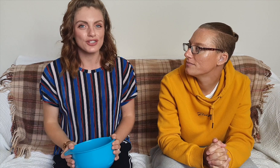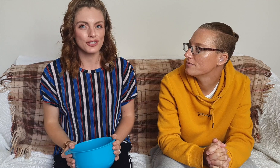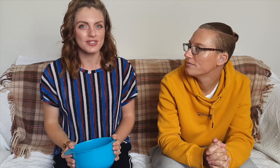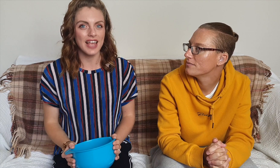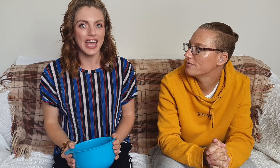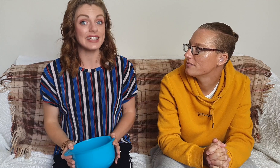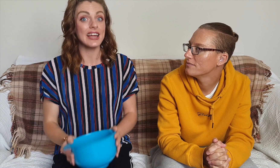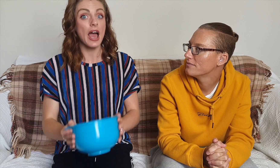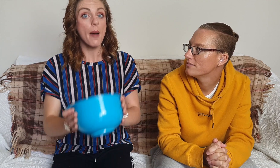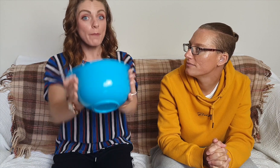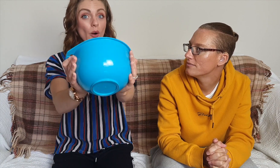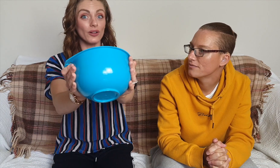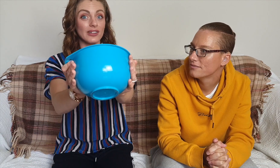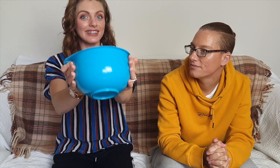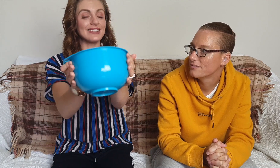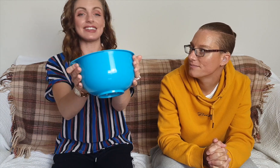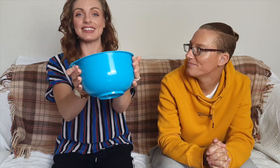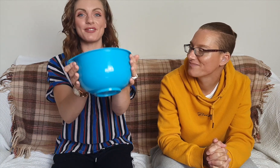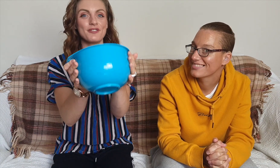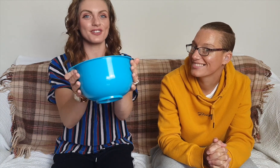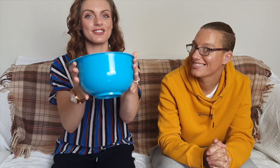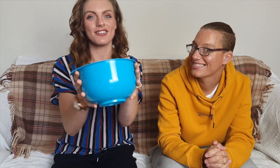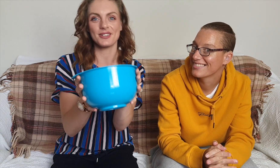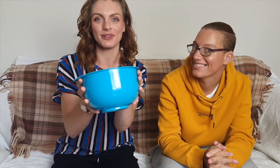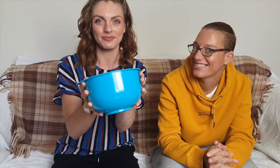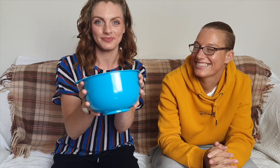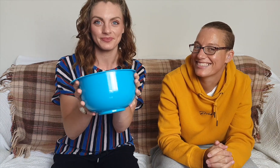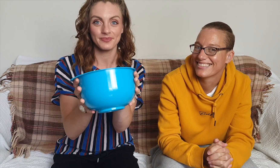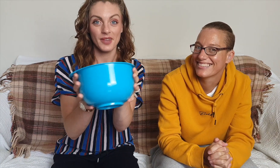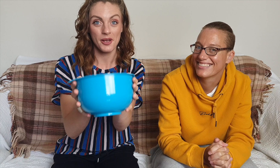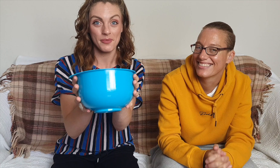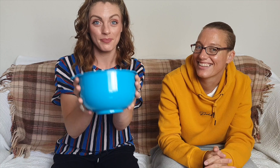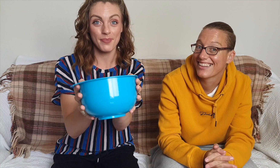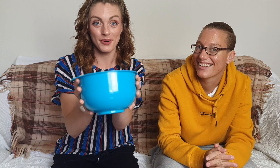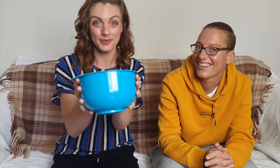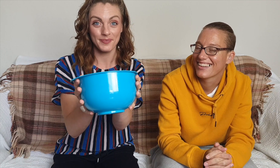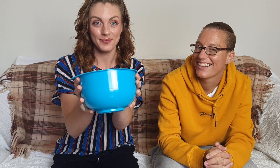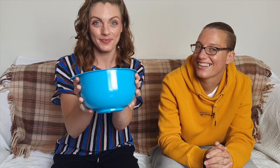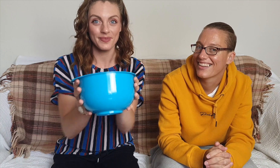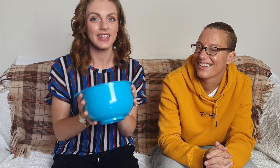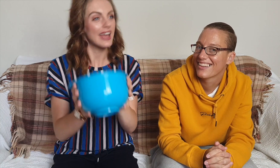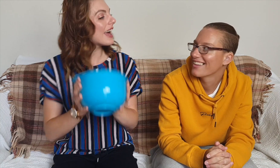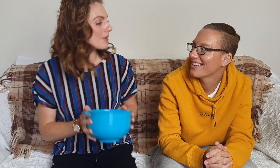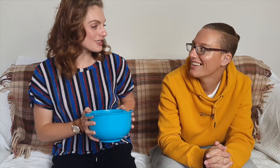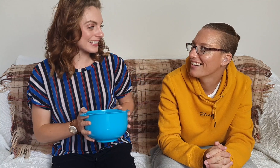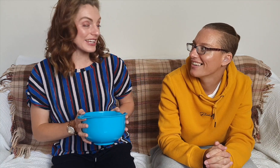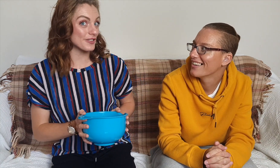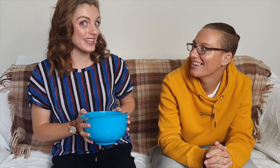you sign ball? Nice and easy. We've just done this one. Ball. Would you like to give us the